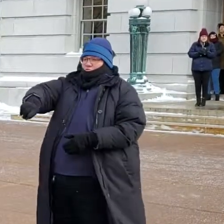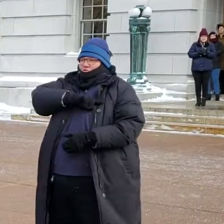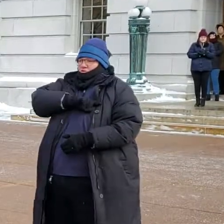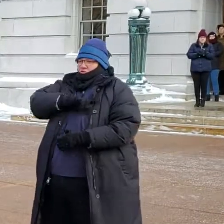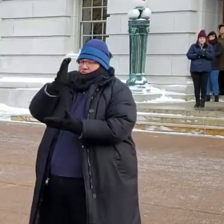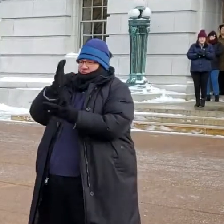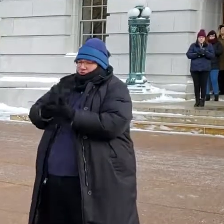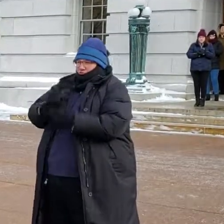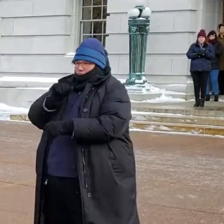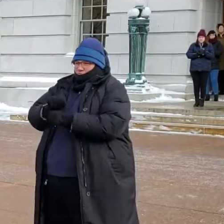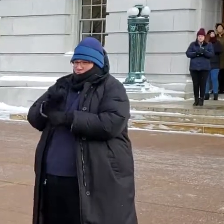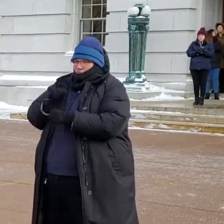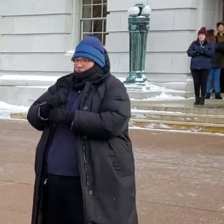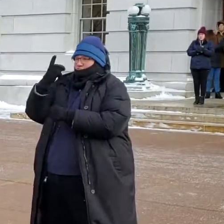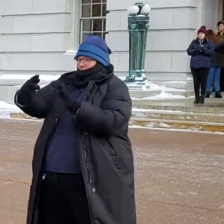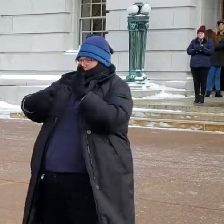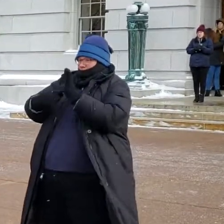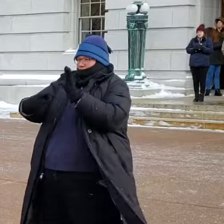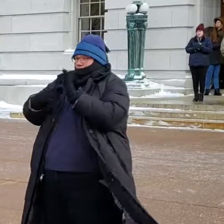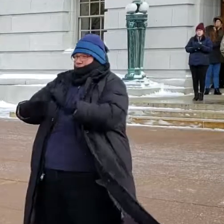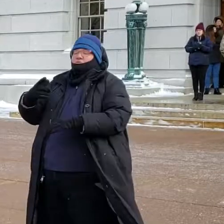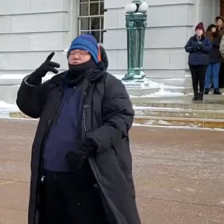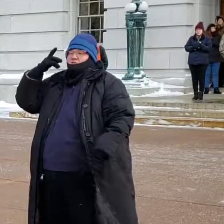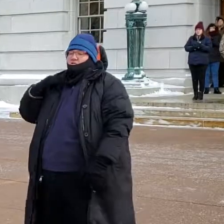strikes happening this week.